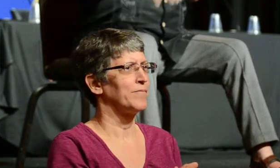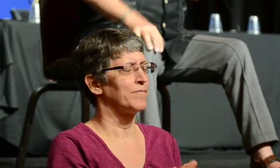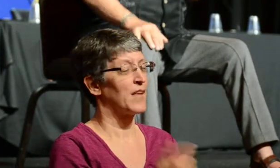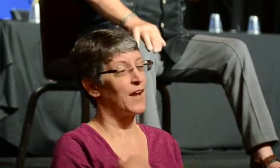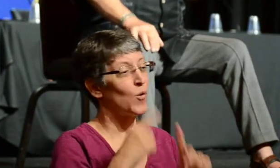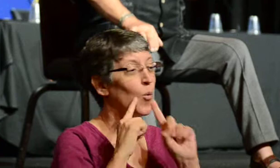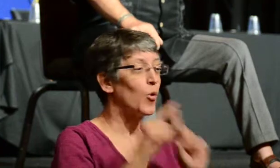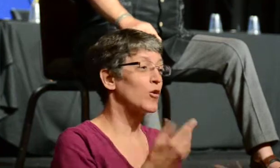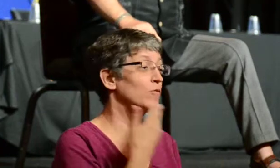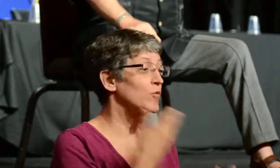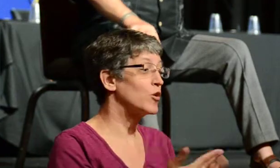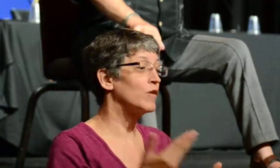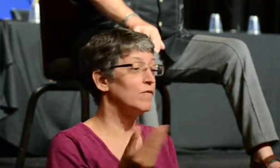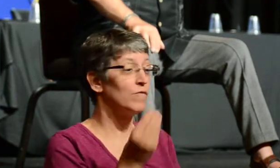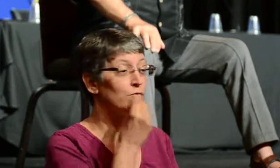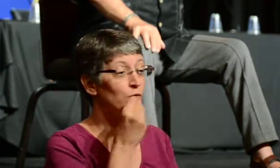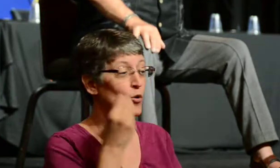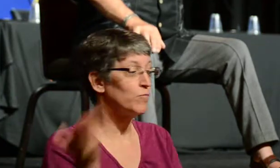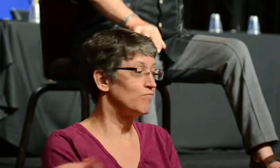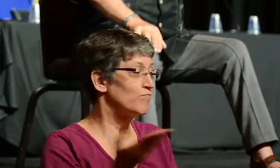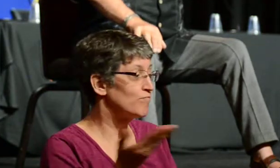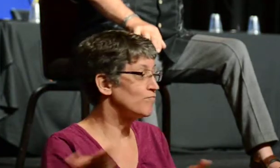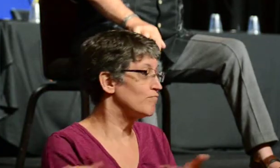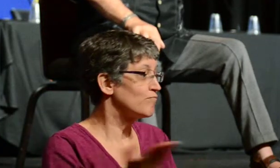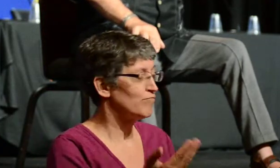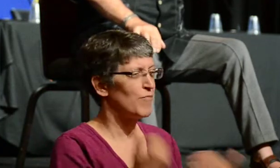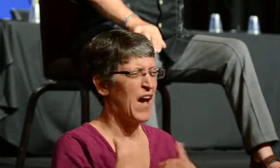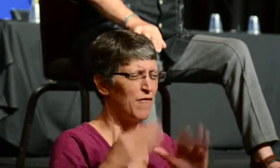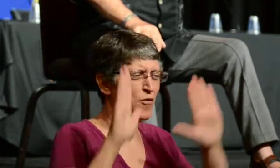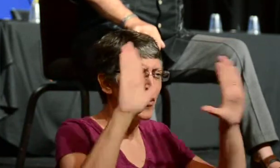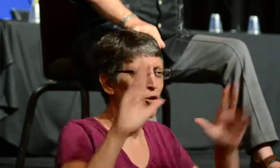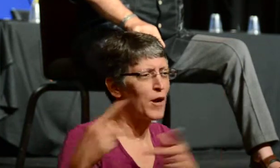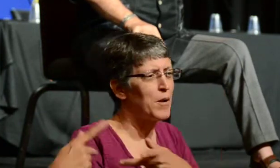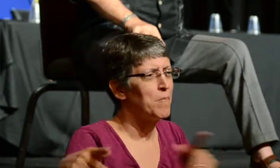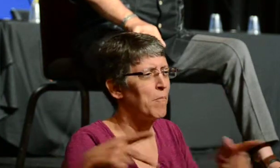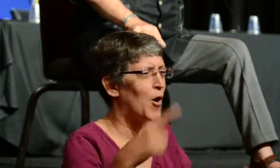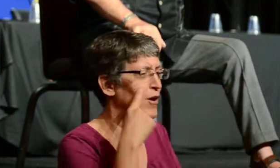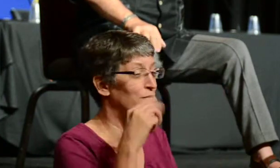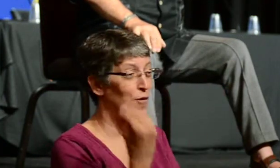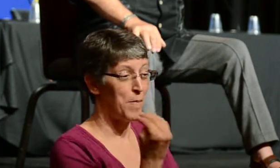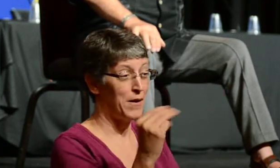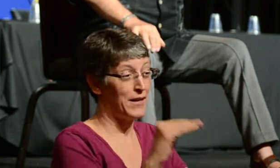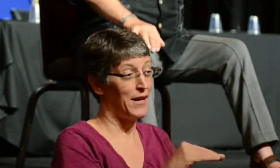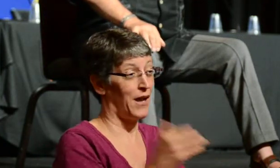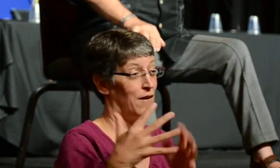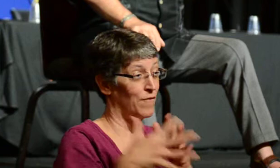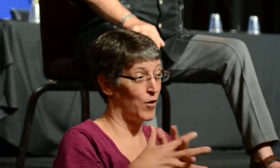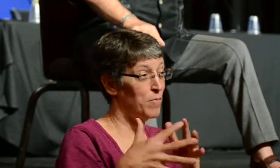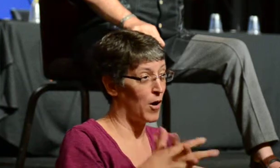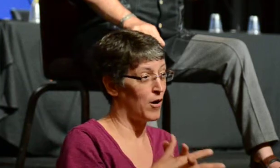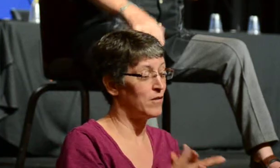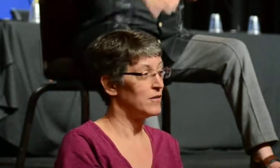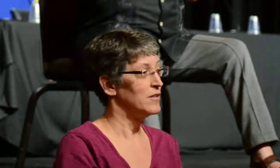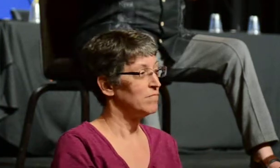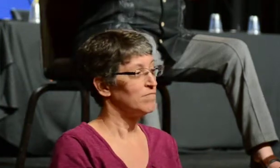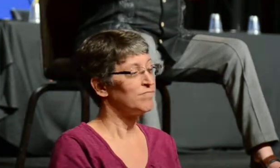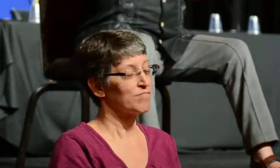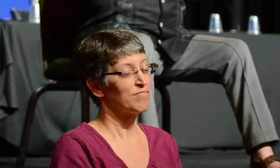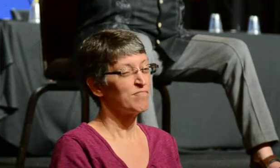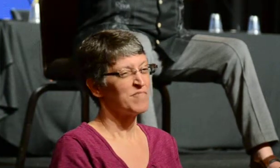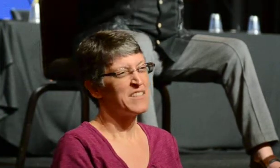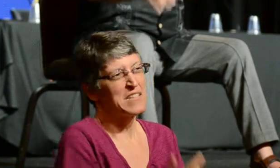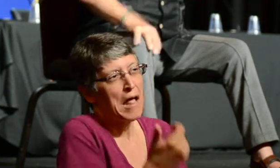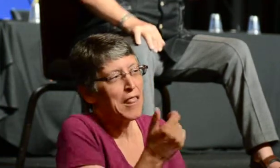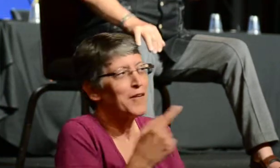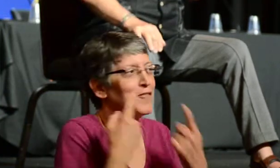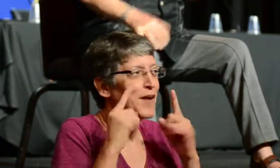order good food, and it's the basis of a great party for Monday Night Football. It's become kind of renowned, and when